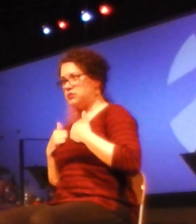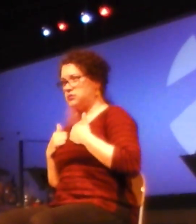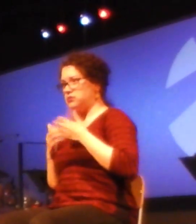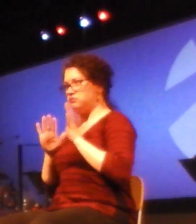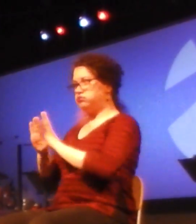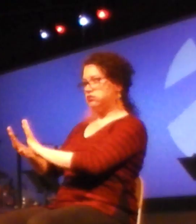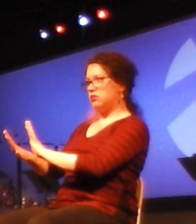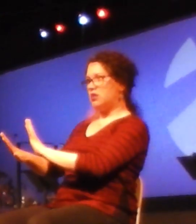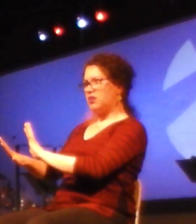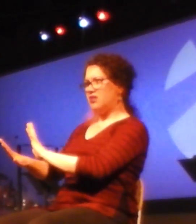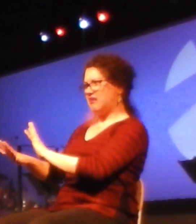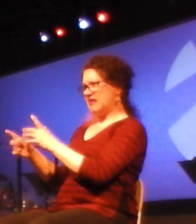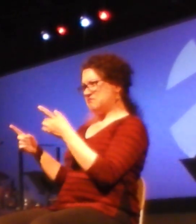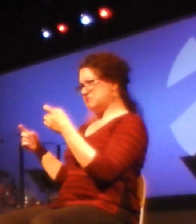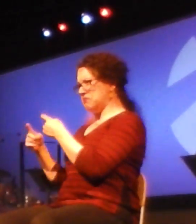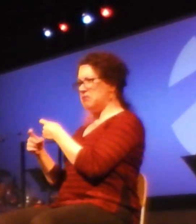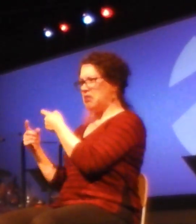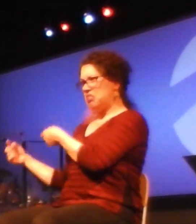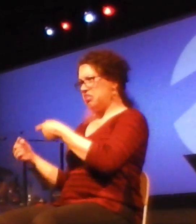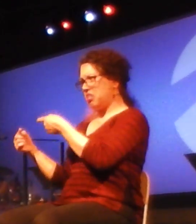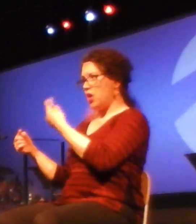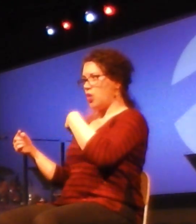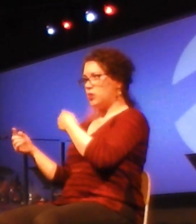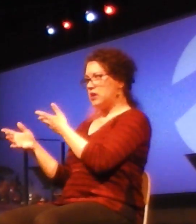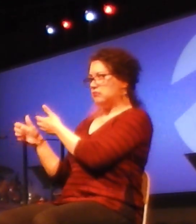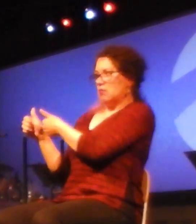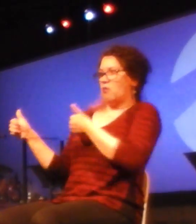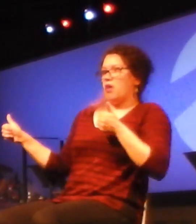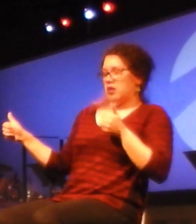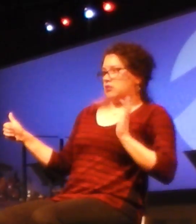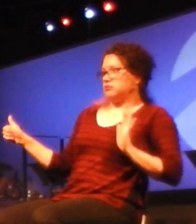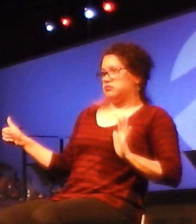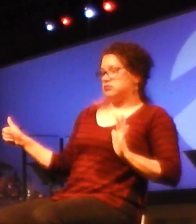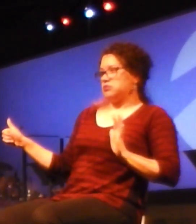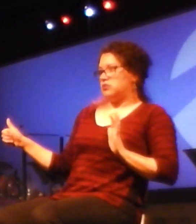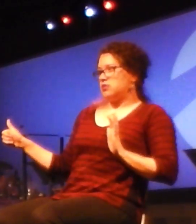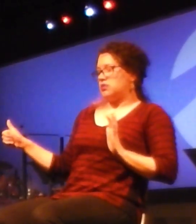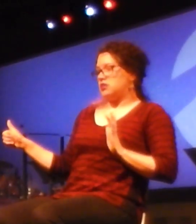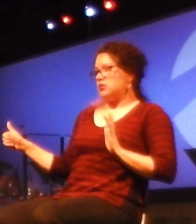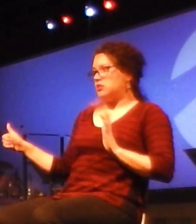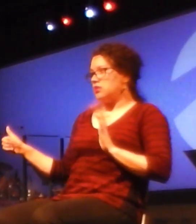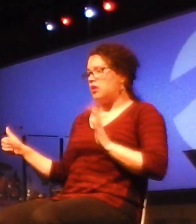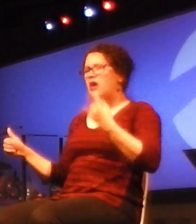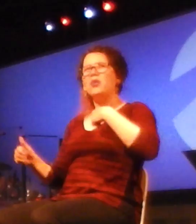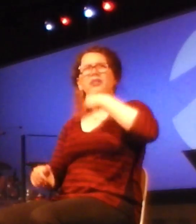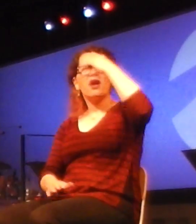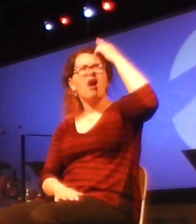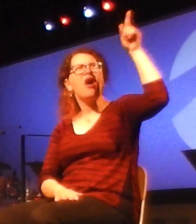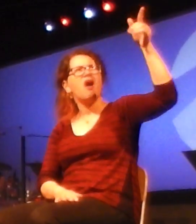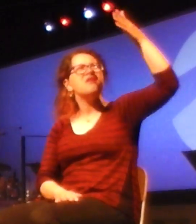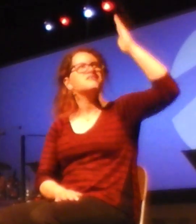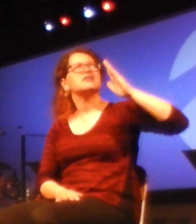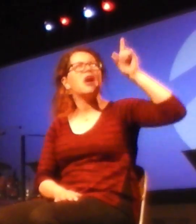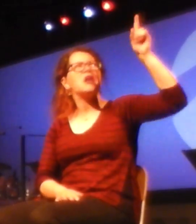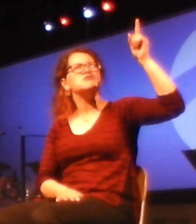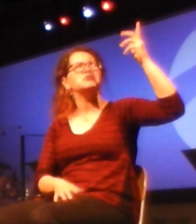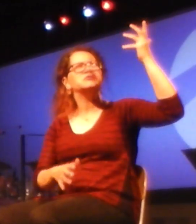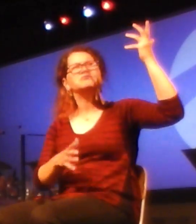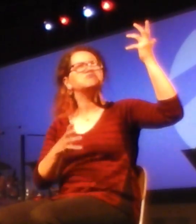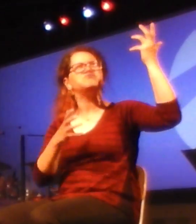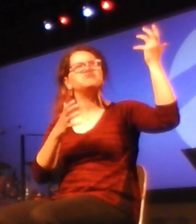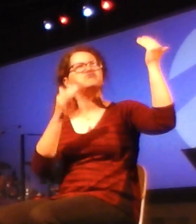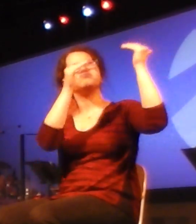avoid conflict. And then this slide, it says, we think God is unjust rather than a